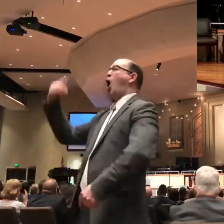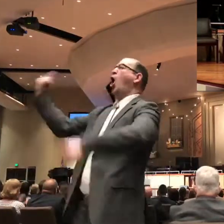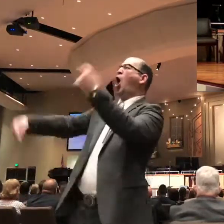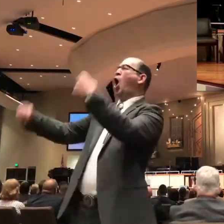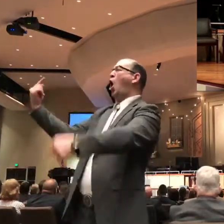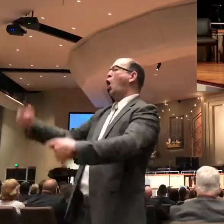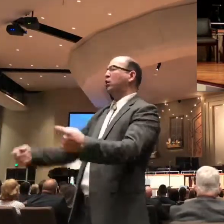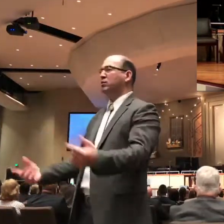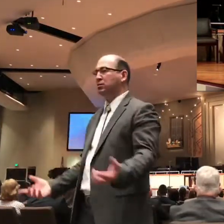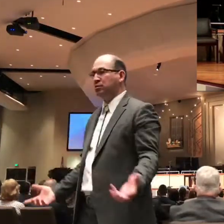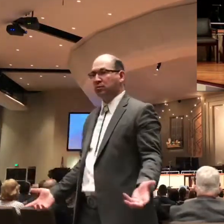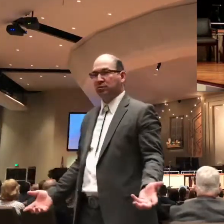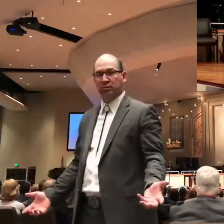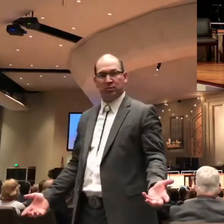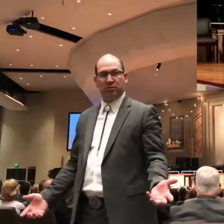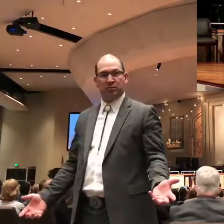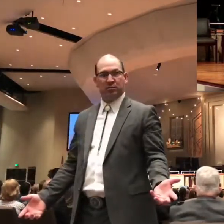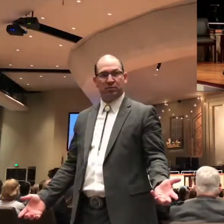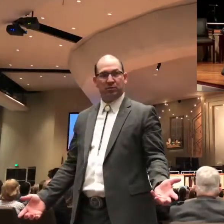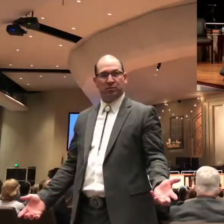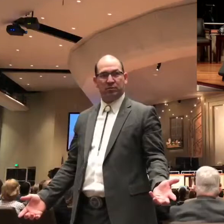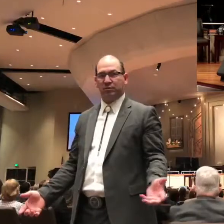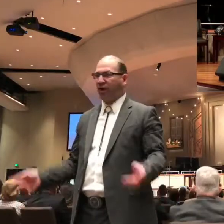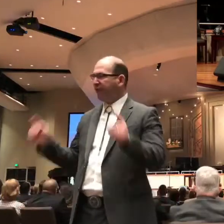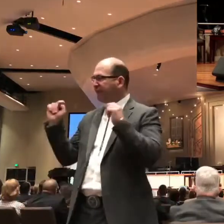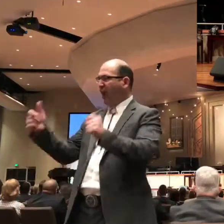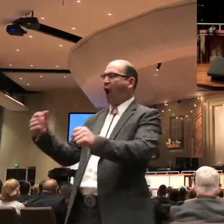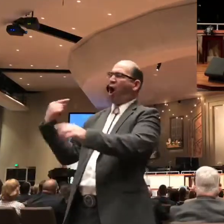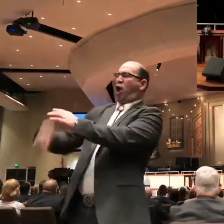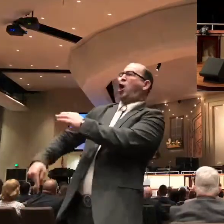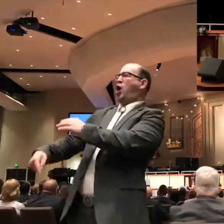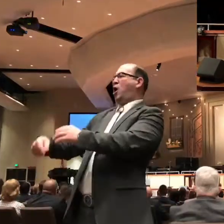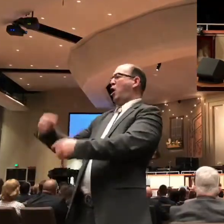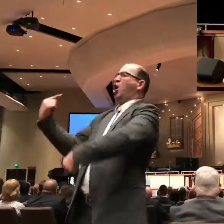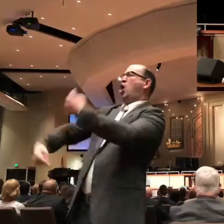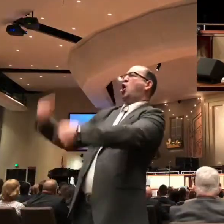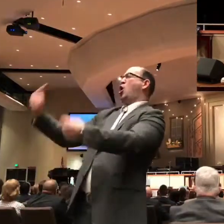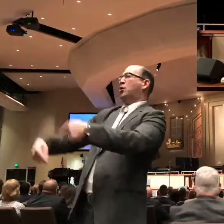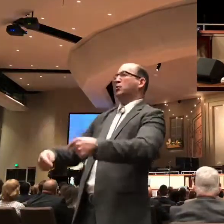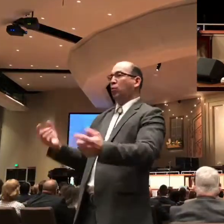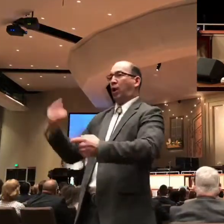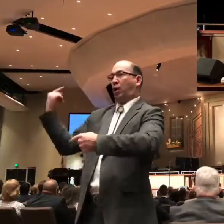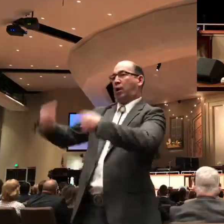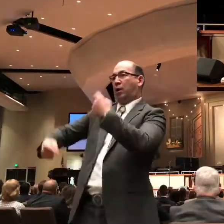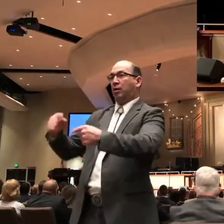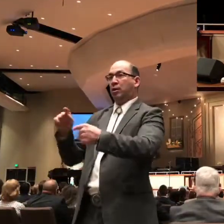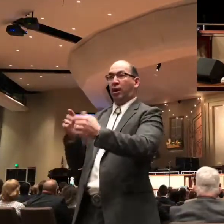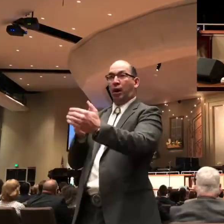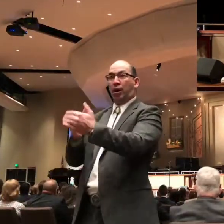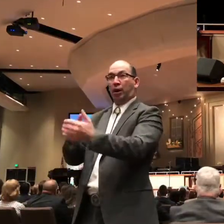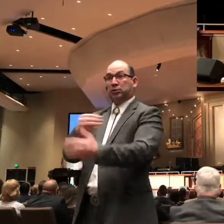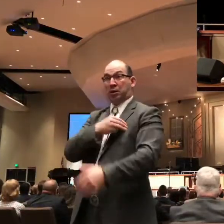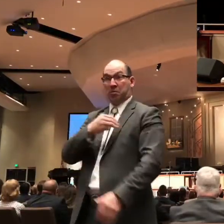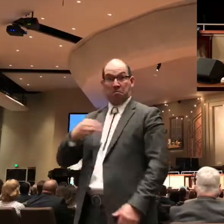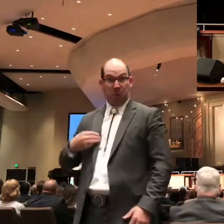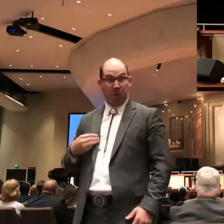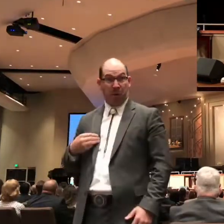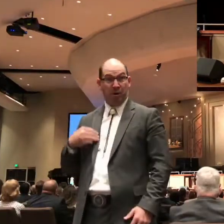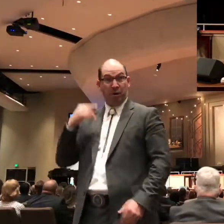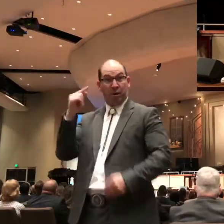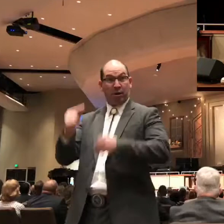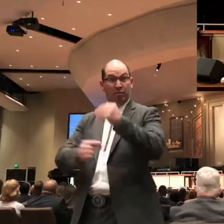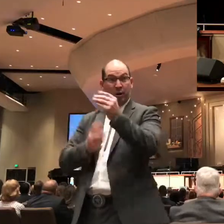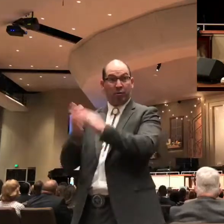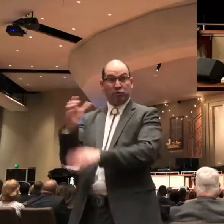three. They're the quickest to want to debate. This group came and they want to debate our members. They want to debate me about the deity of